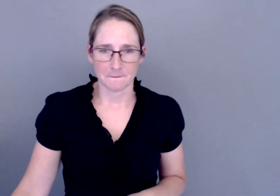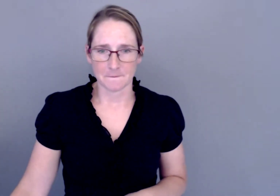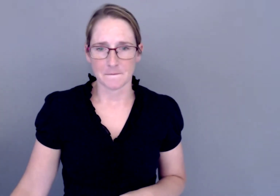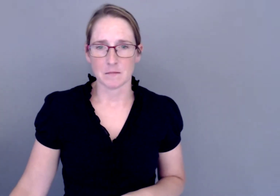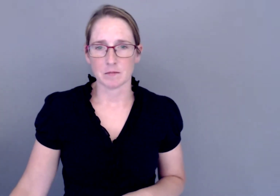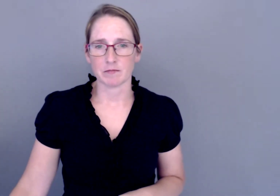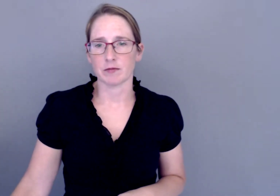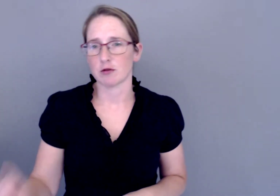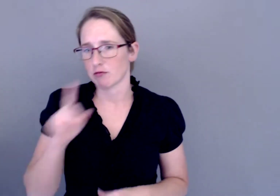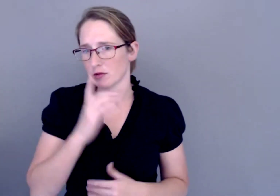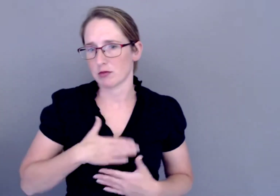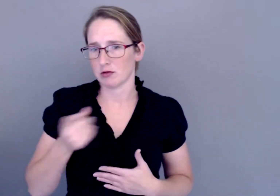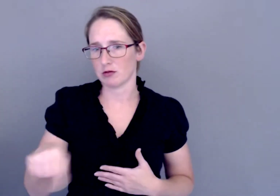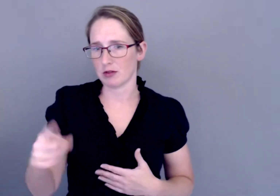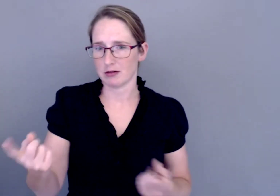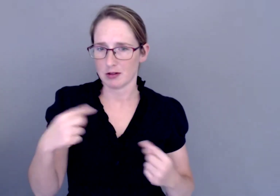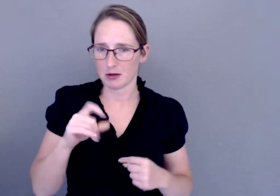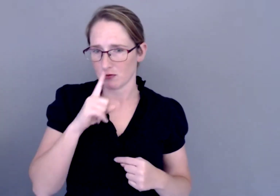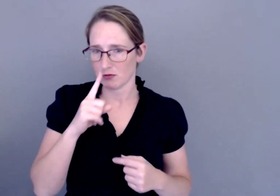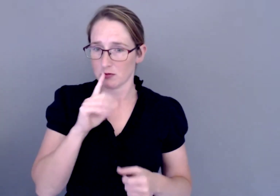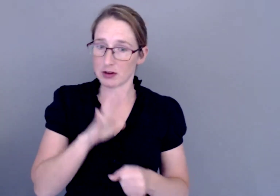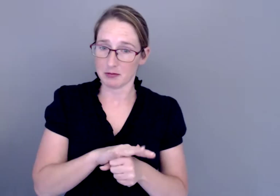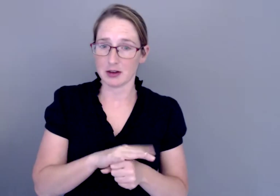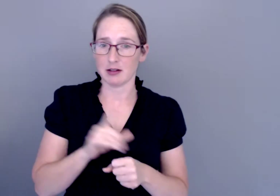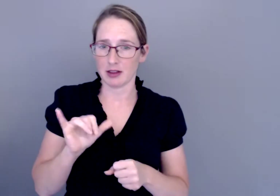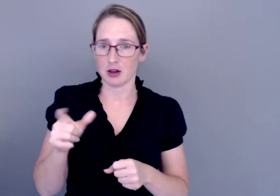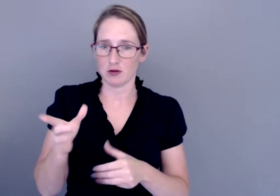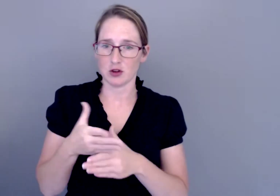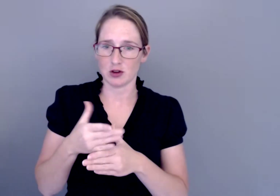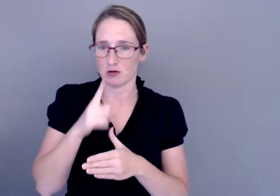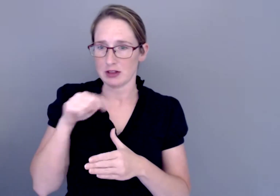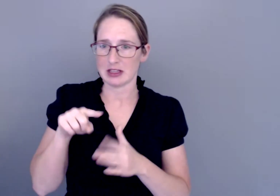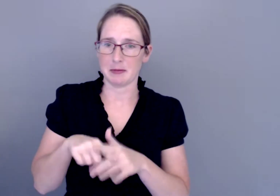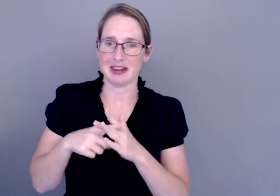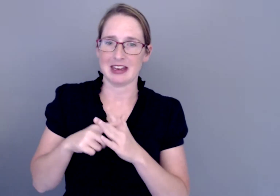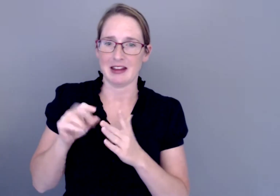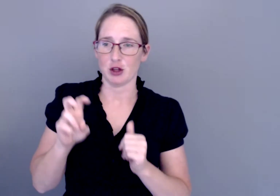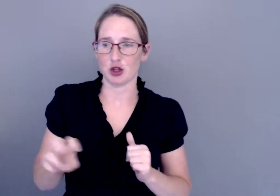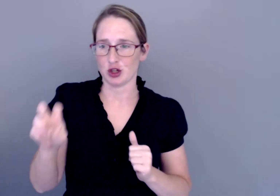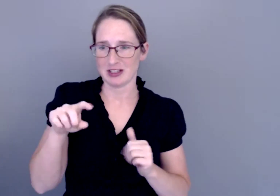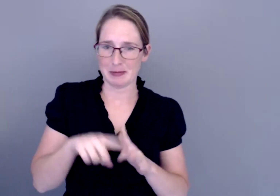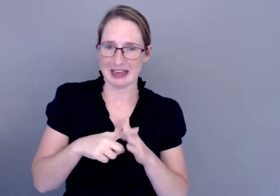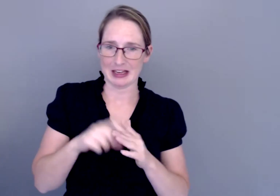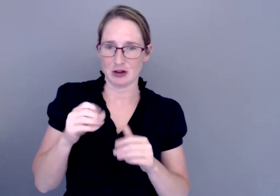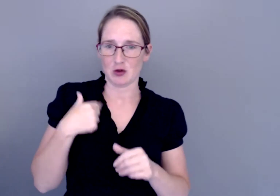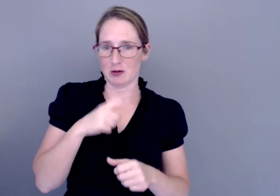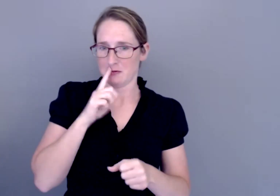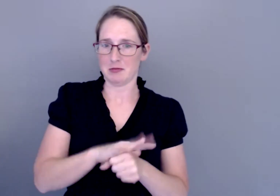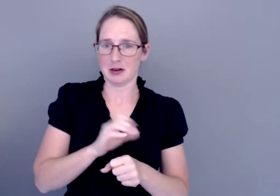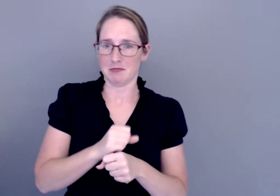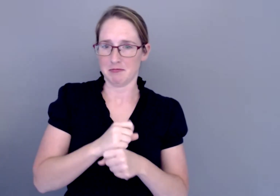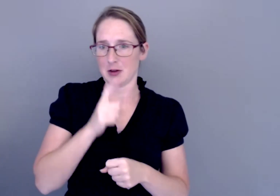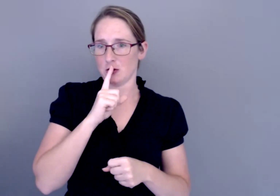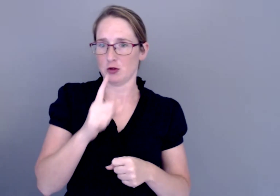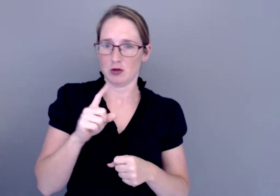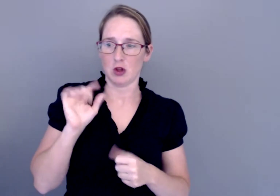coming. And we are committed, like they shared, this is the beginning of the journey. And so we're committed to making sure that